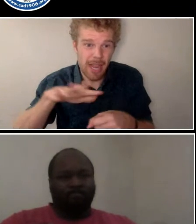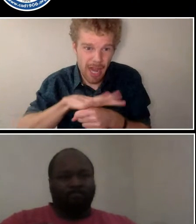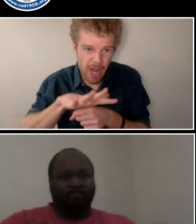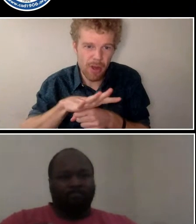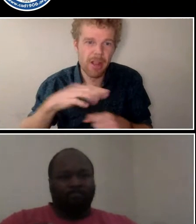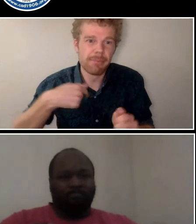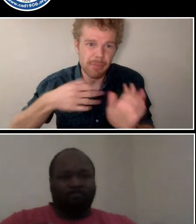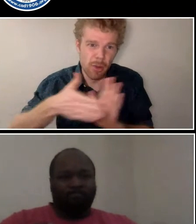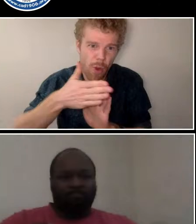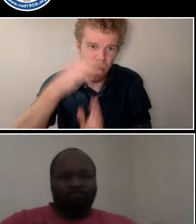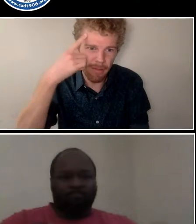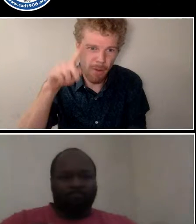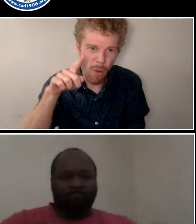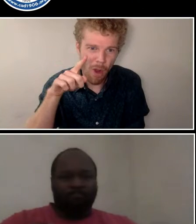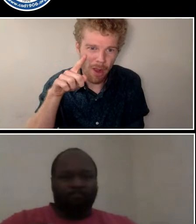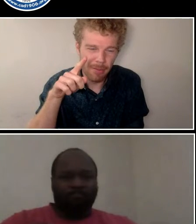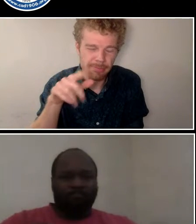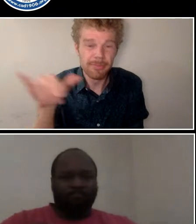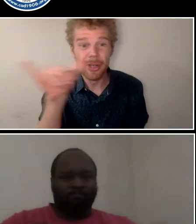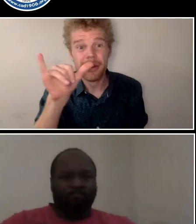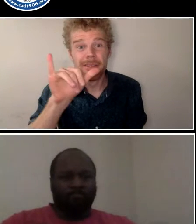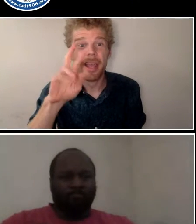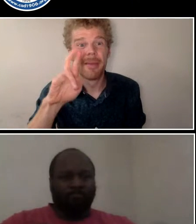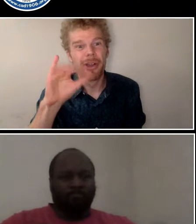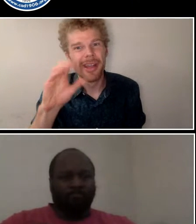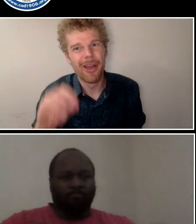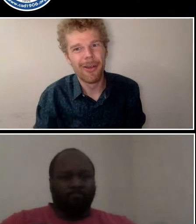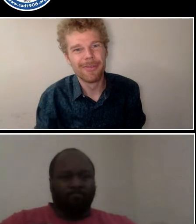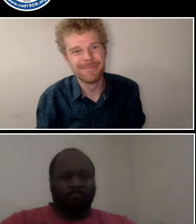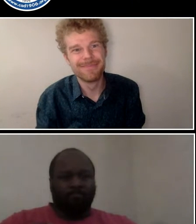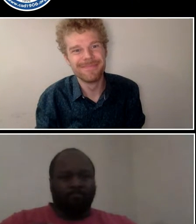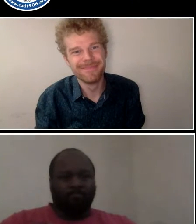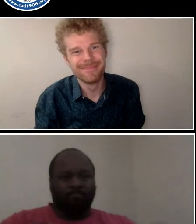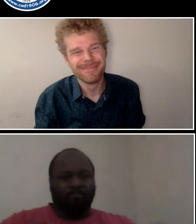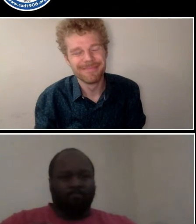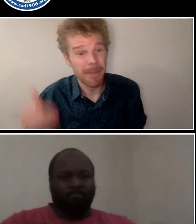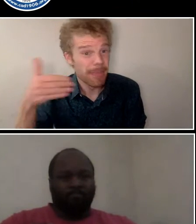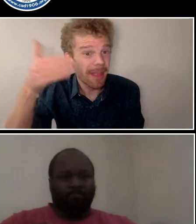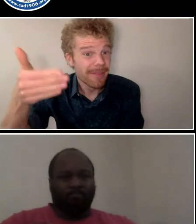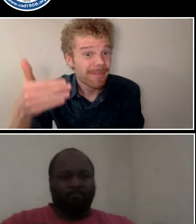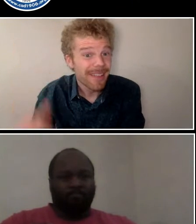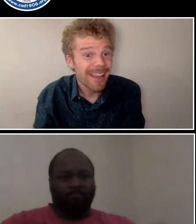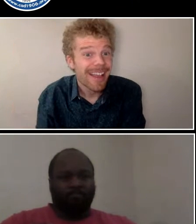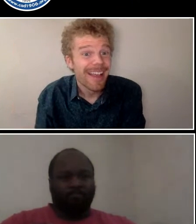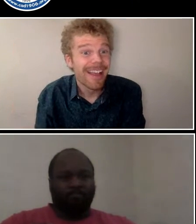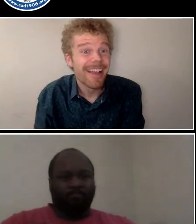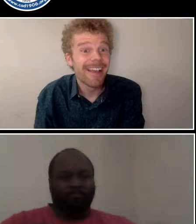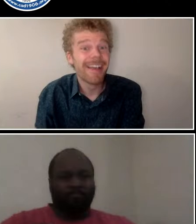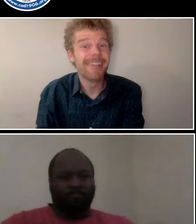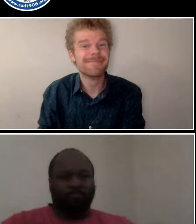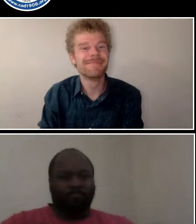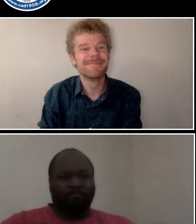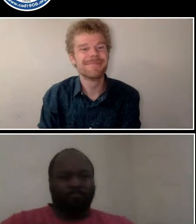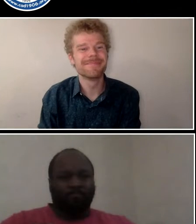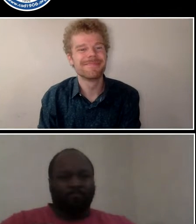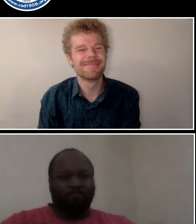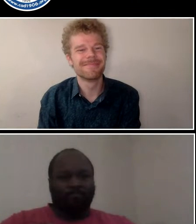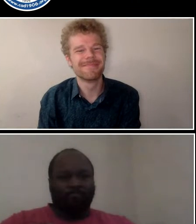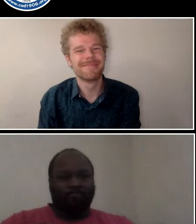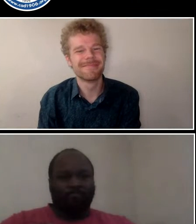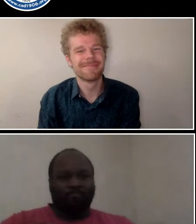for example, I need to make sure that the people that I met out on the street actually lived in my